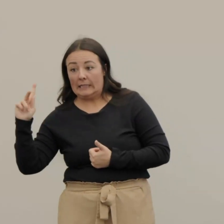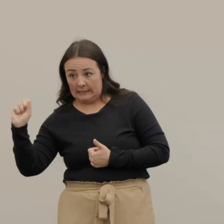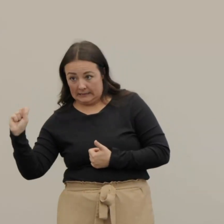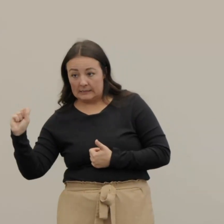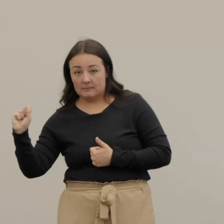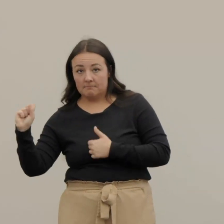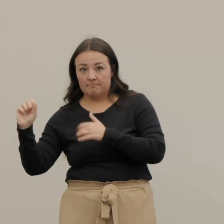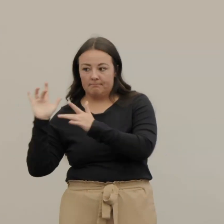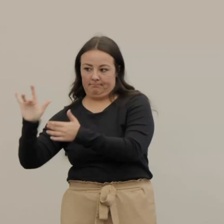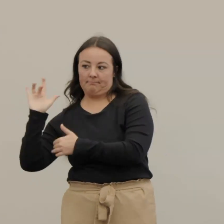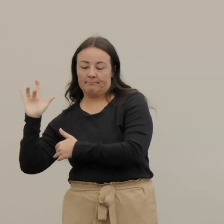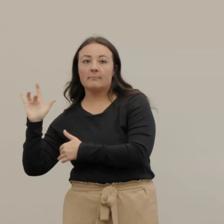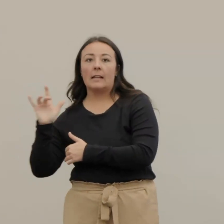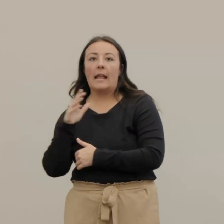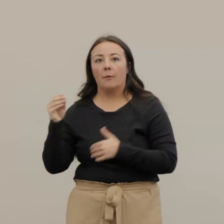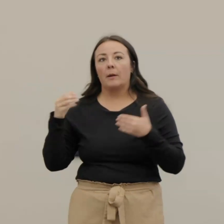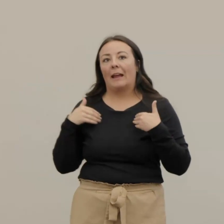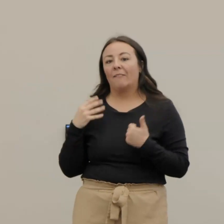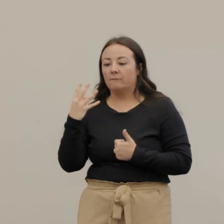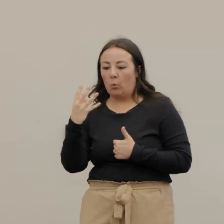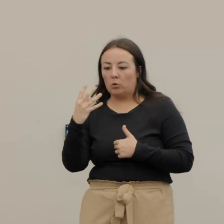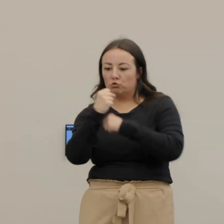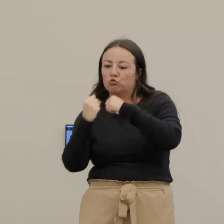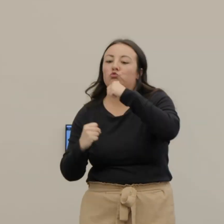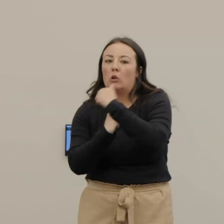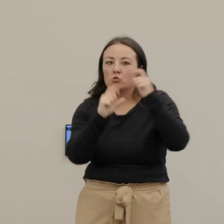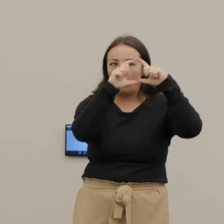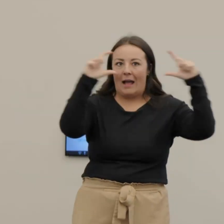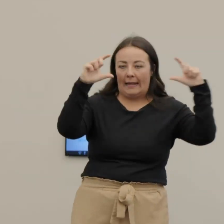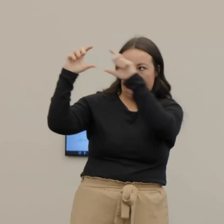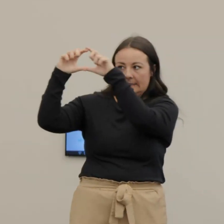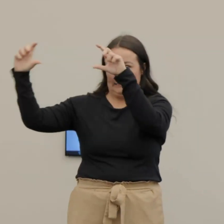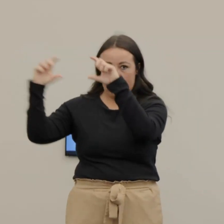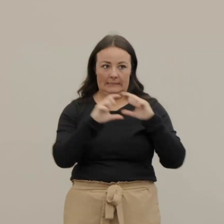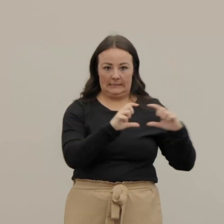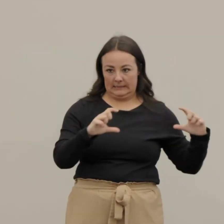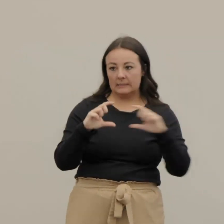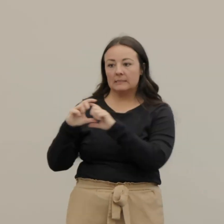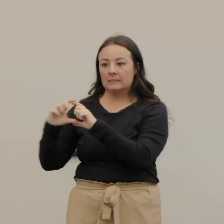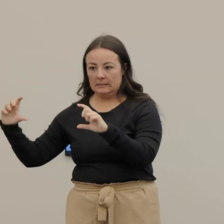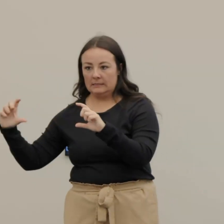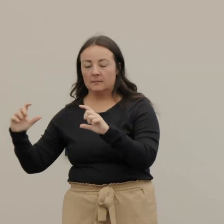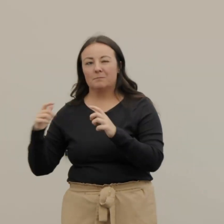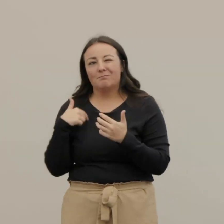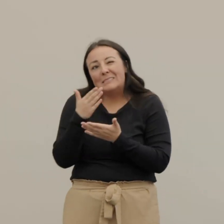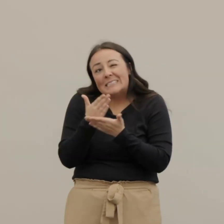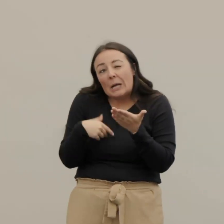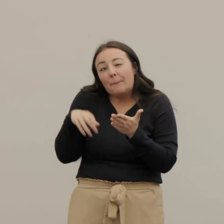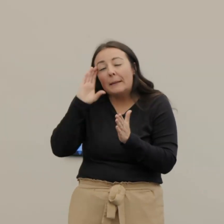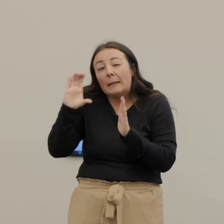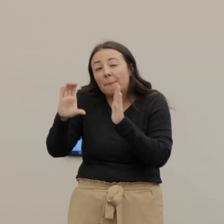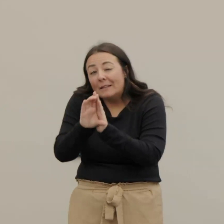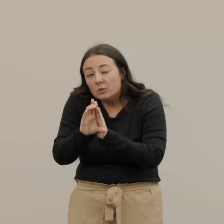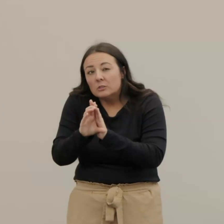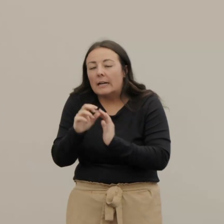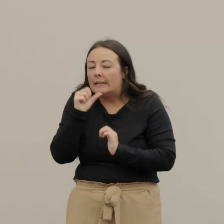4 structural headings, and there's some cute images. I didn't check the alt text. They don't